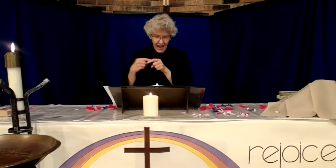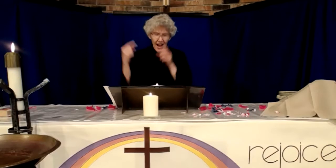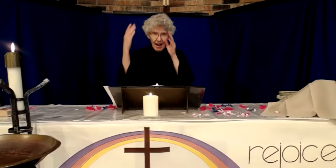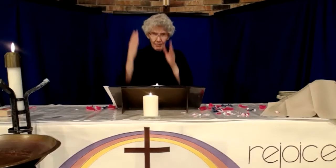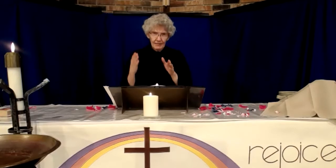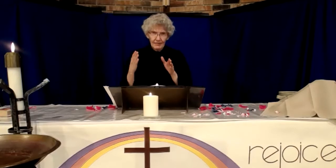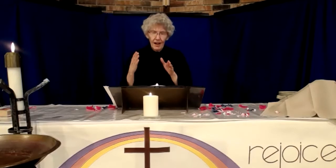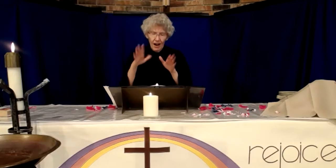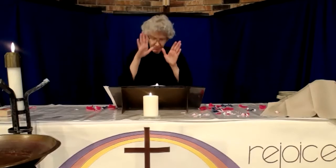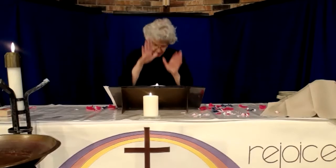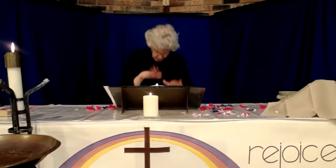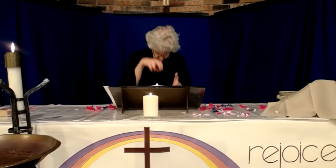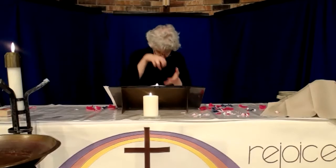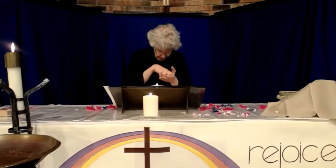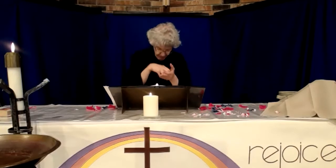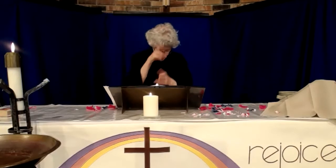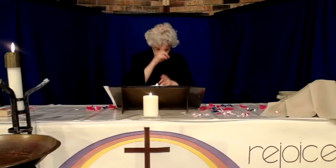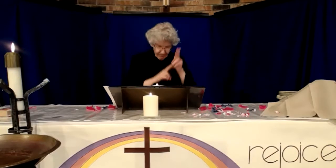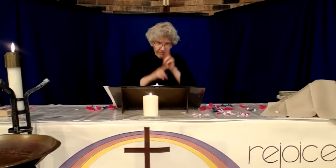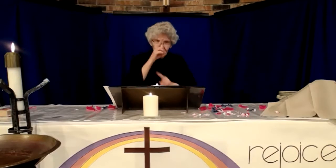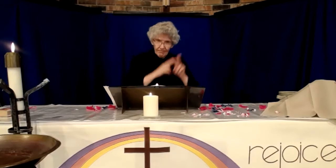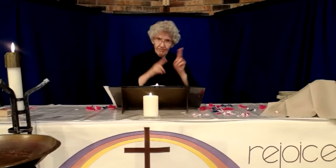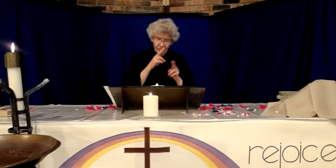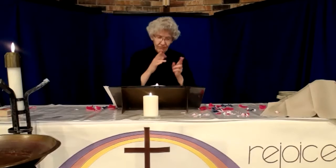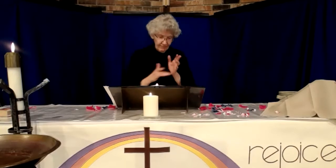until I make your enemies into a footstool."